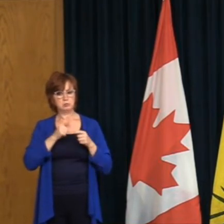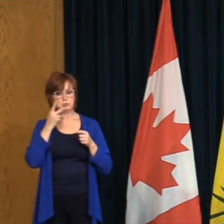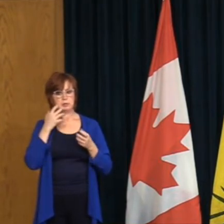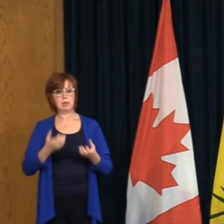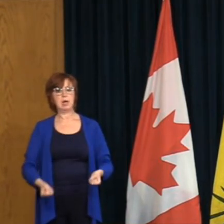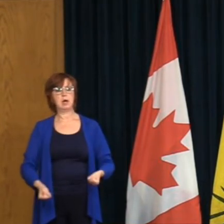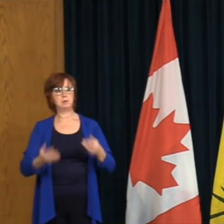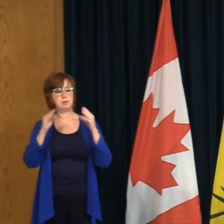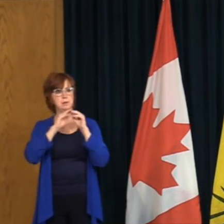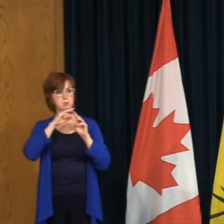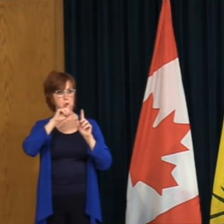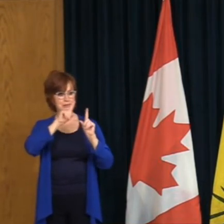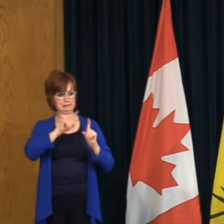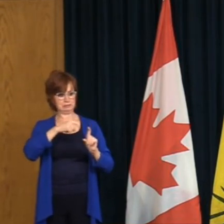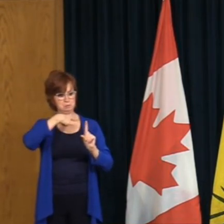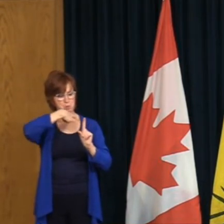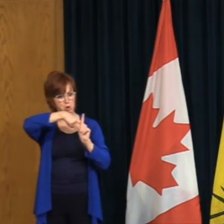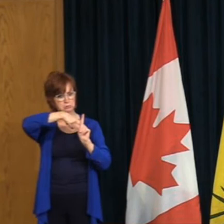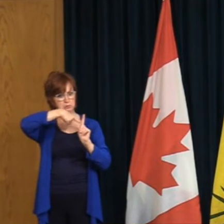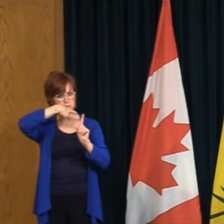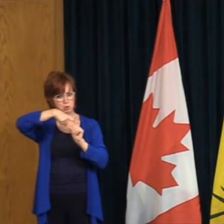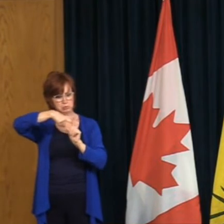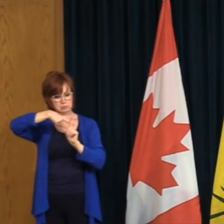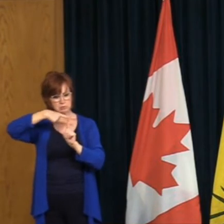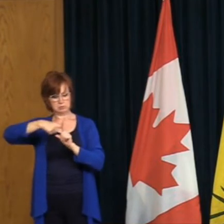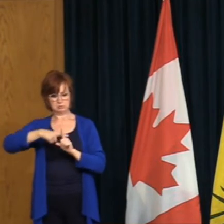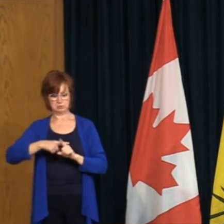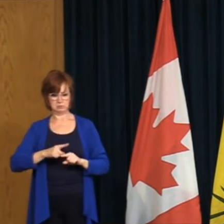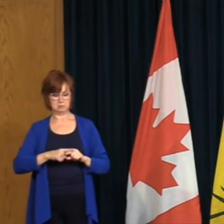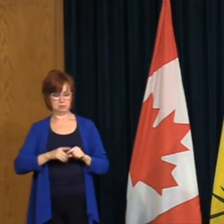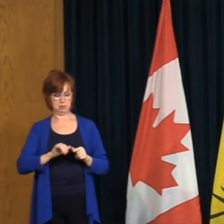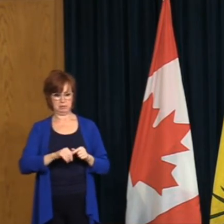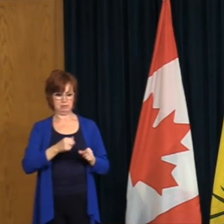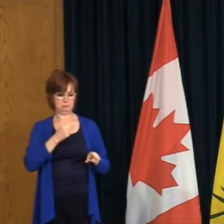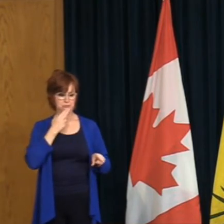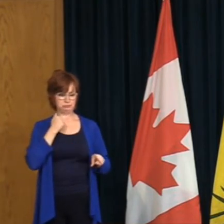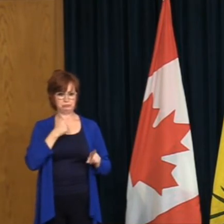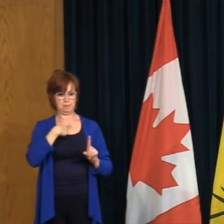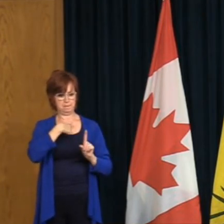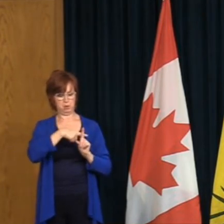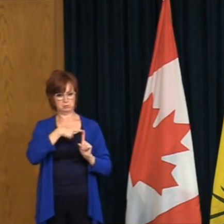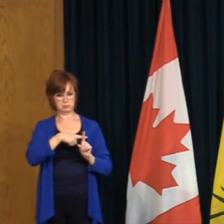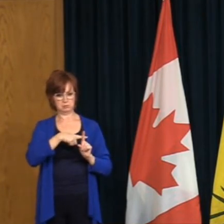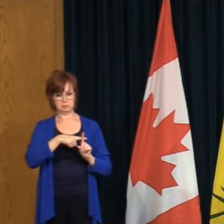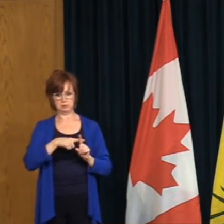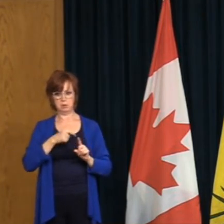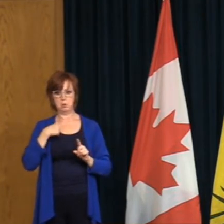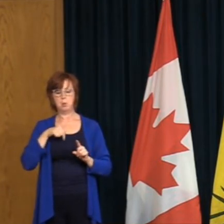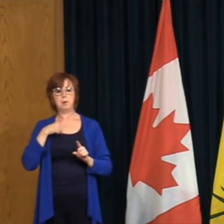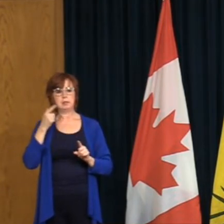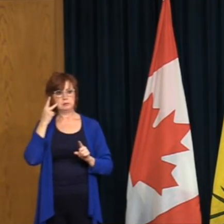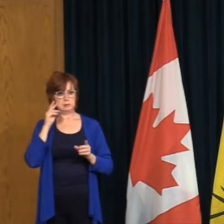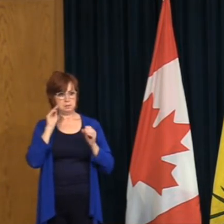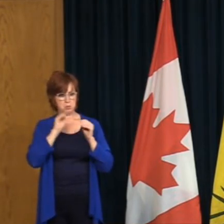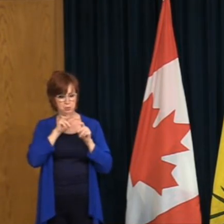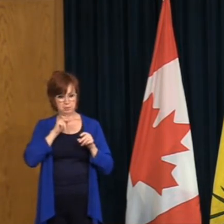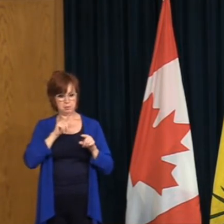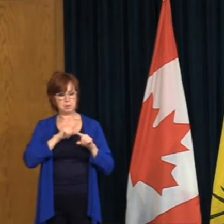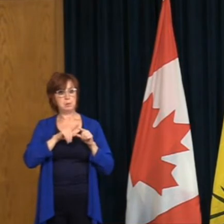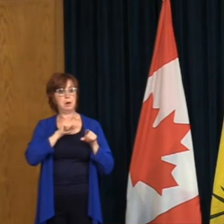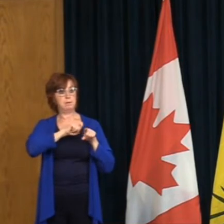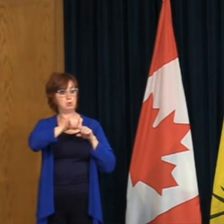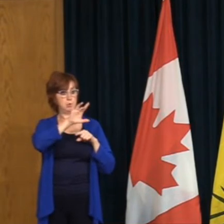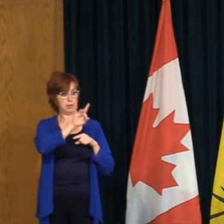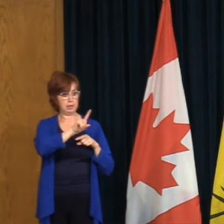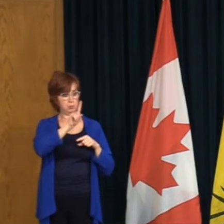which was low, even though we had very, very broad criteria. But we are seeing more coming in. Just remind folks that it's both through 811,